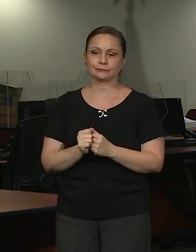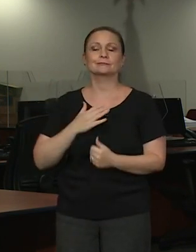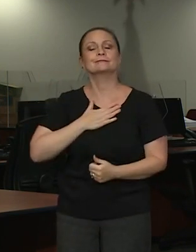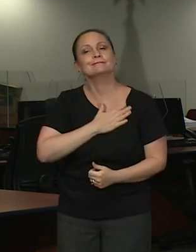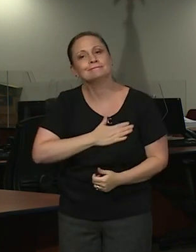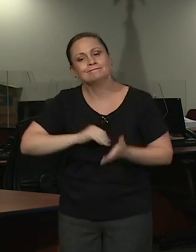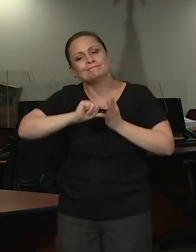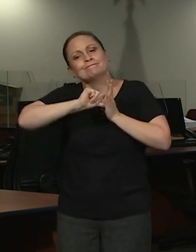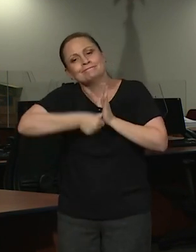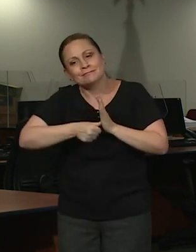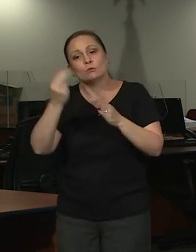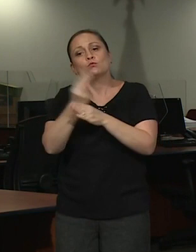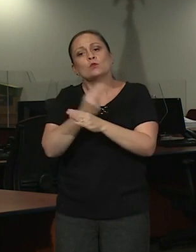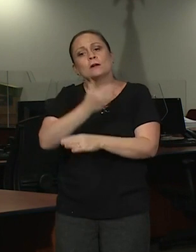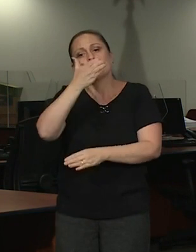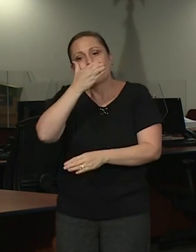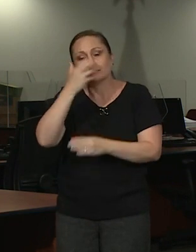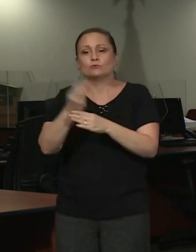mask,